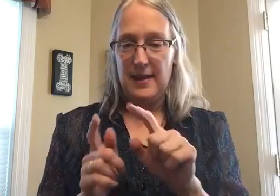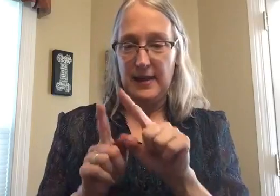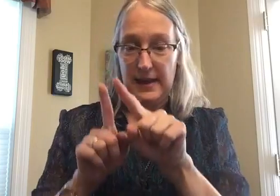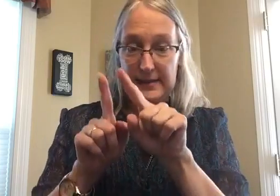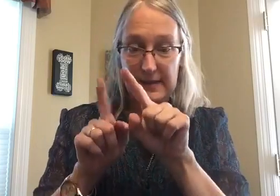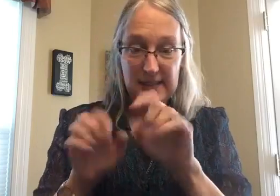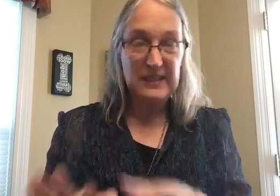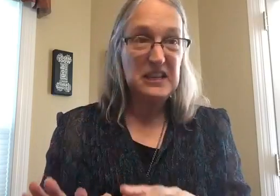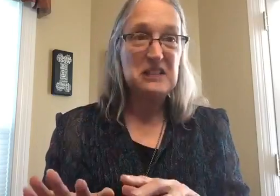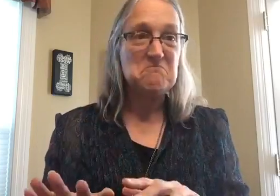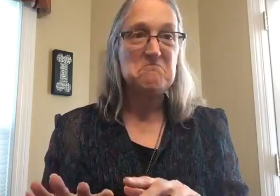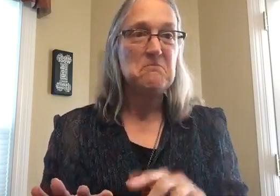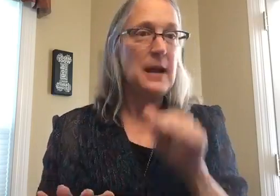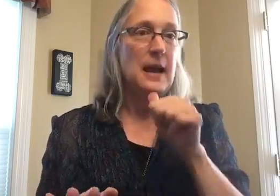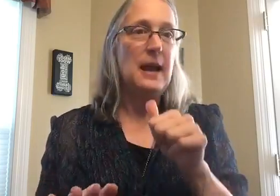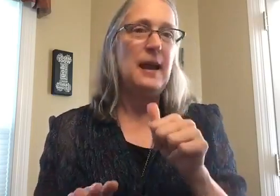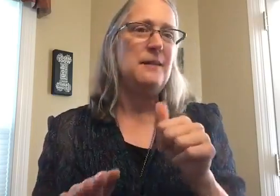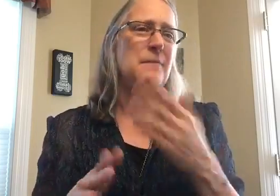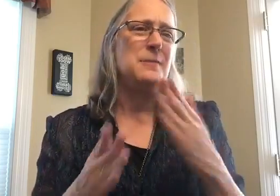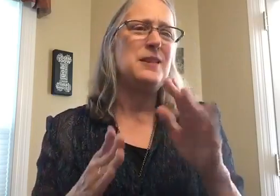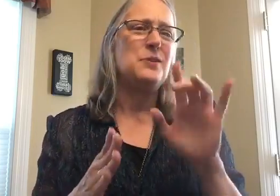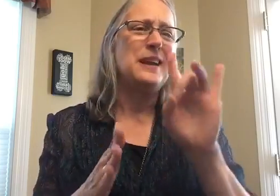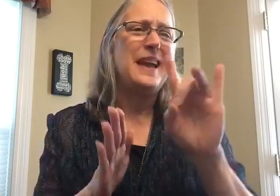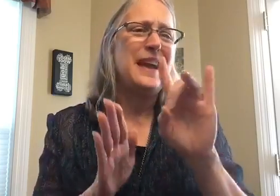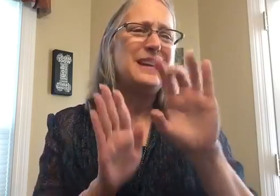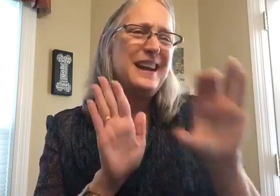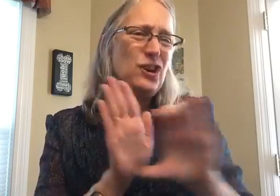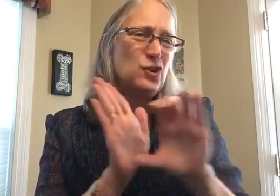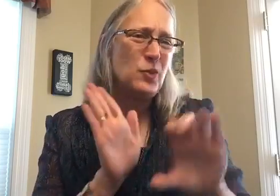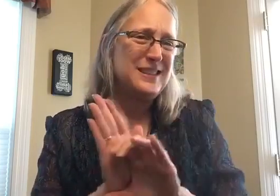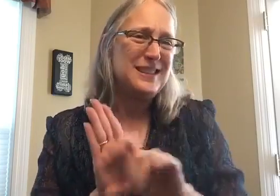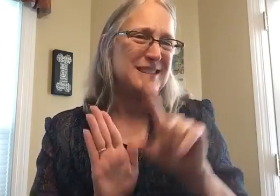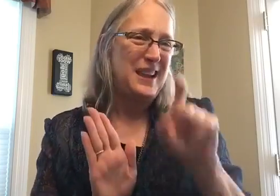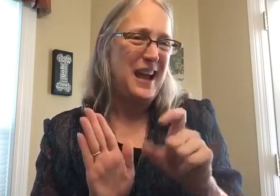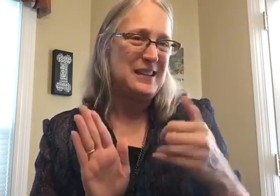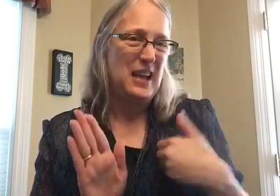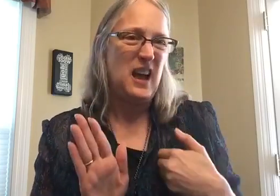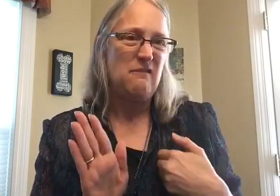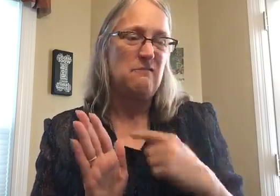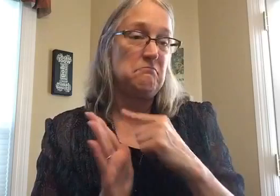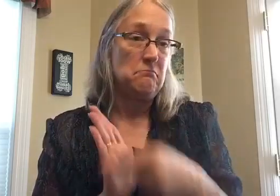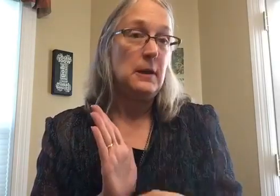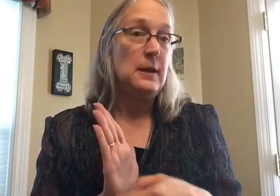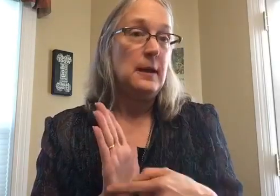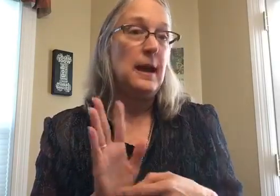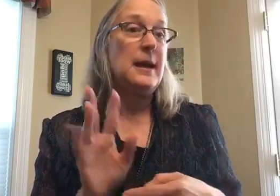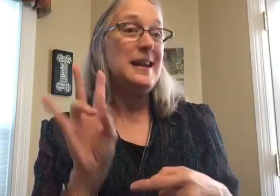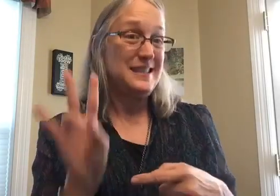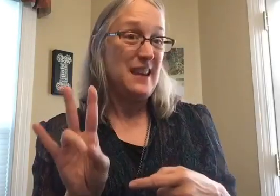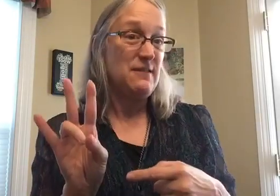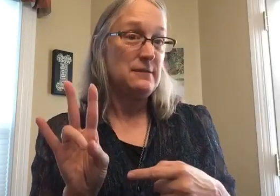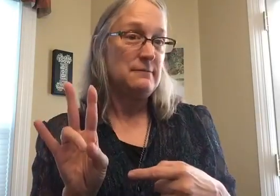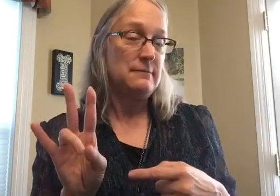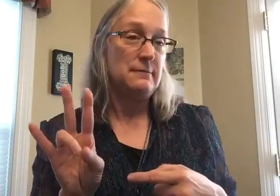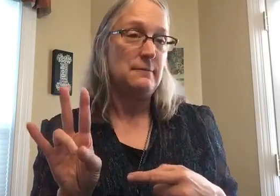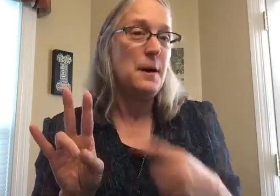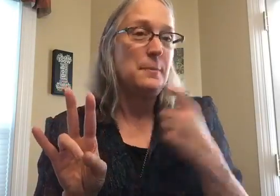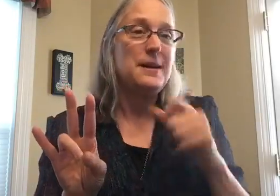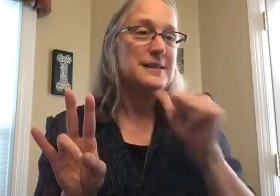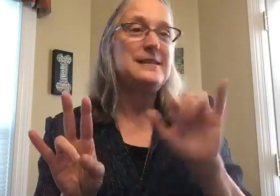they tested it, and maybe there were like 8 characteristics it had to have. It had 7, but because it didn't